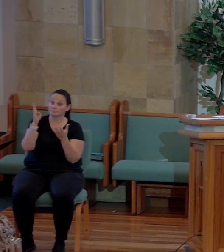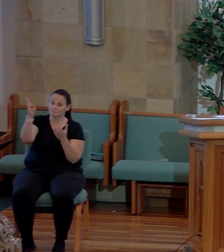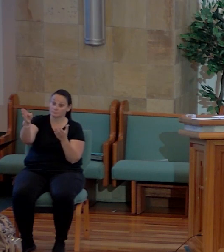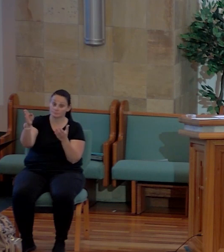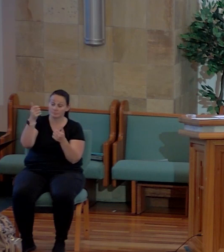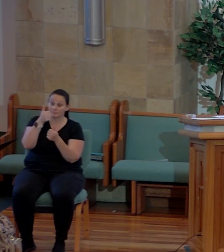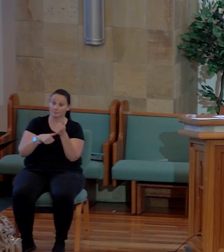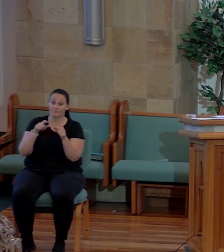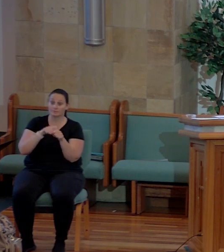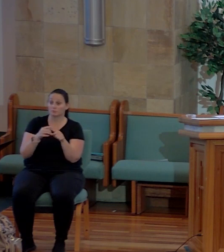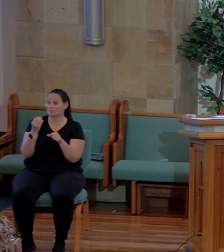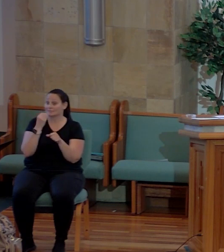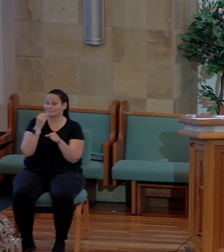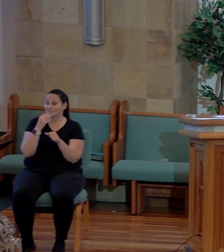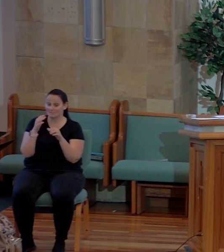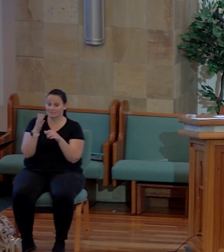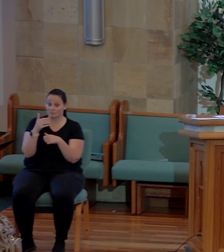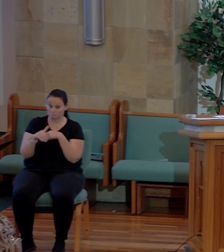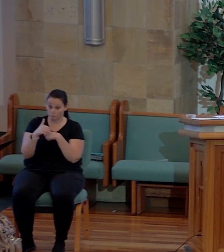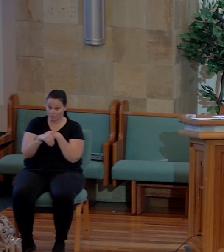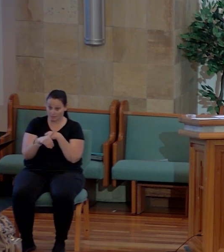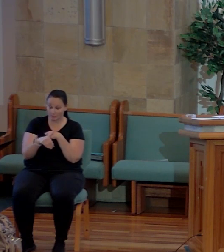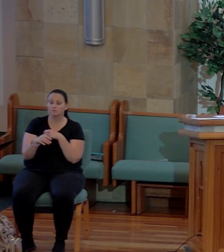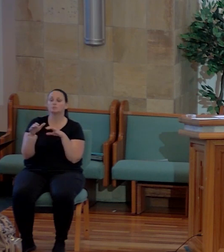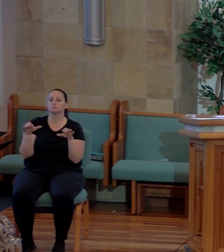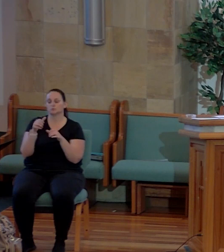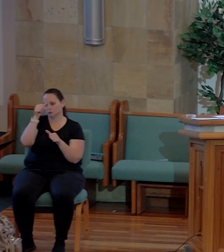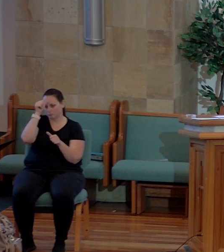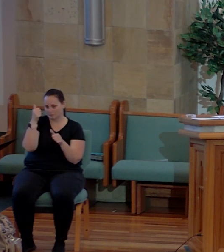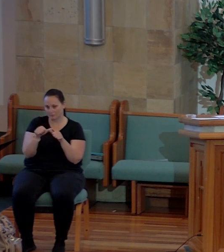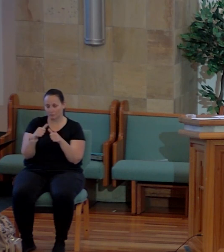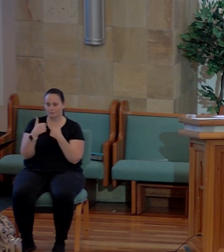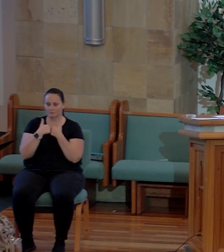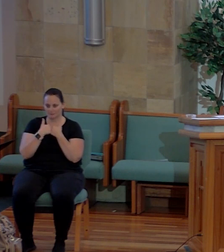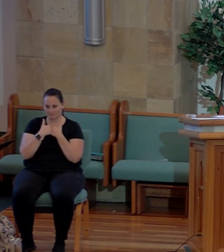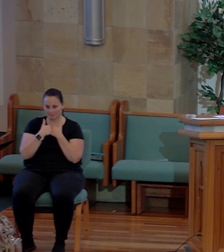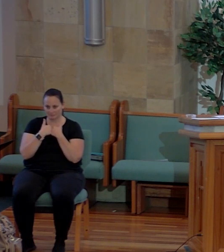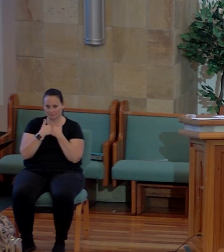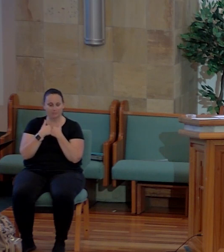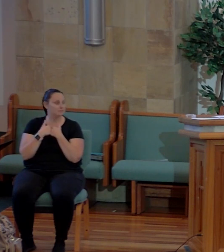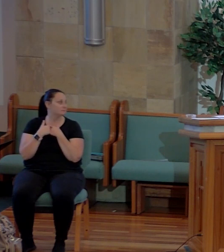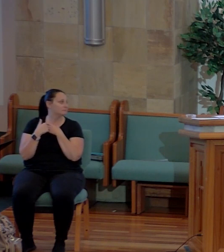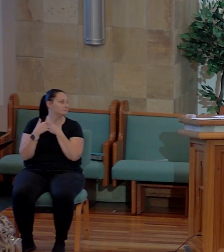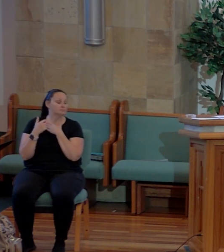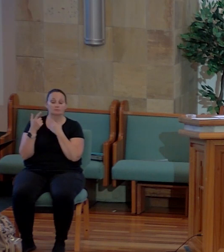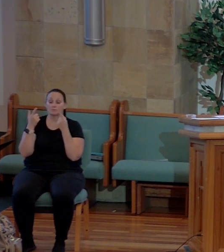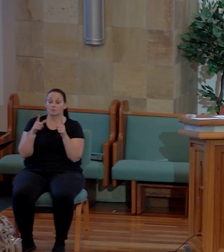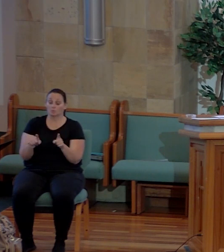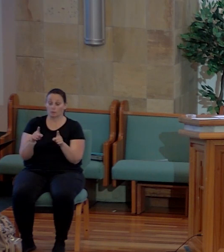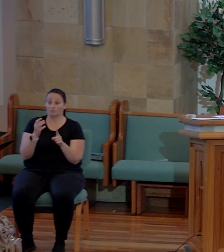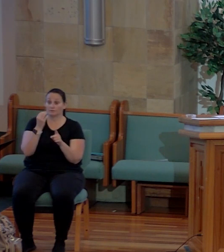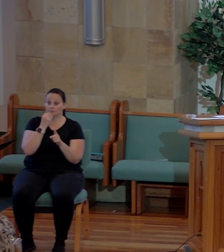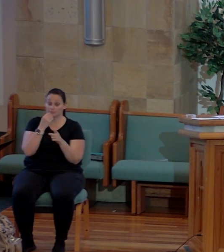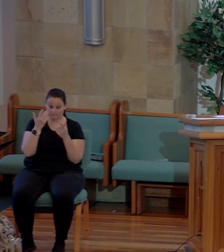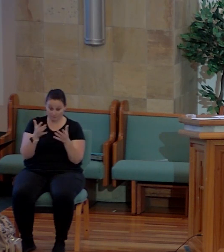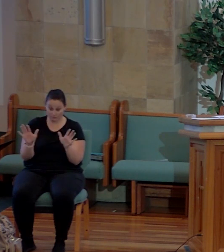every time you eat this bread, do it in remembrance of me." And when the supper was over, he took